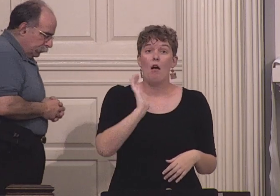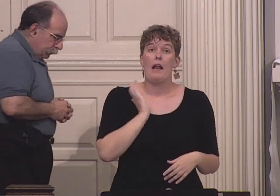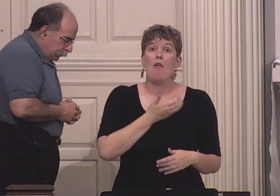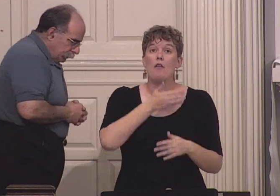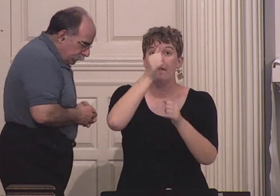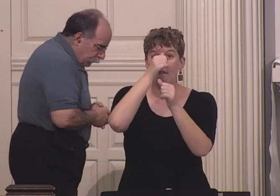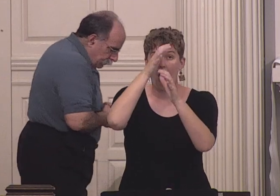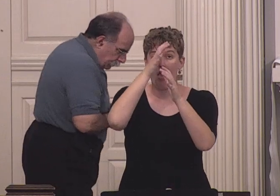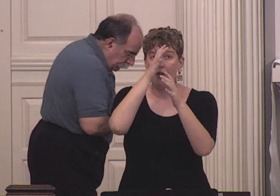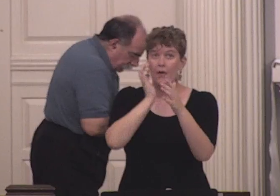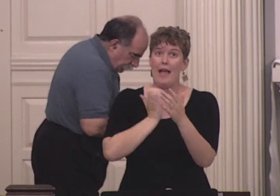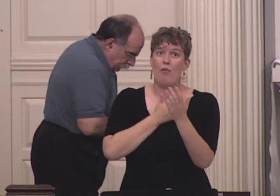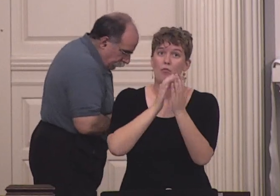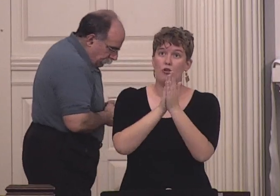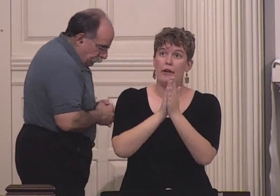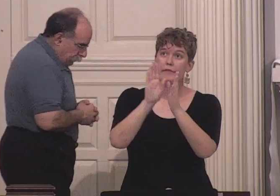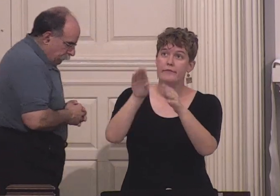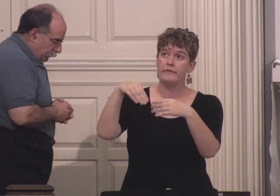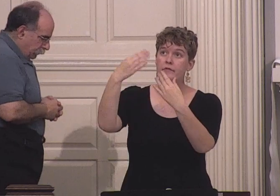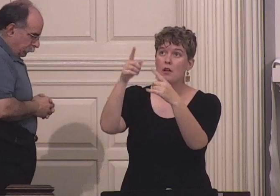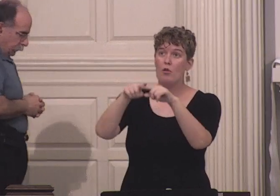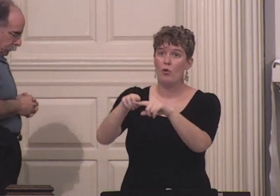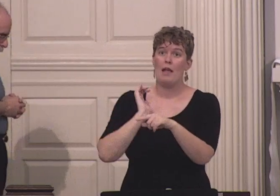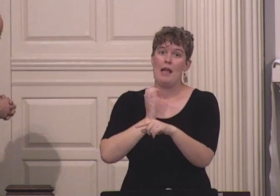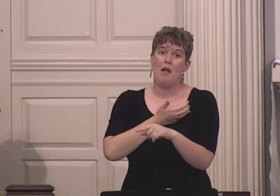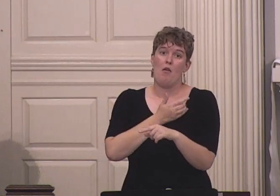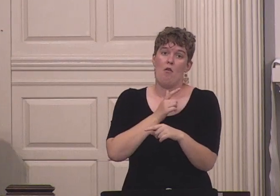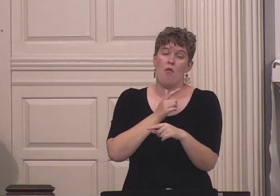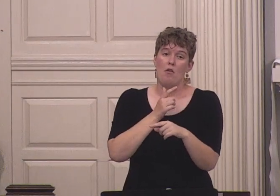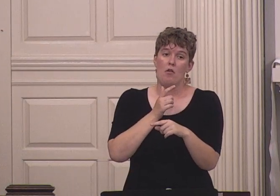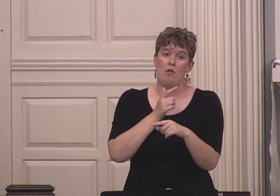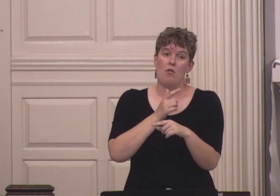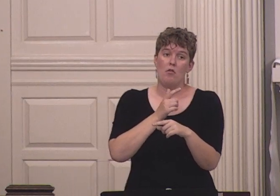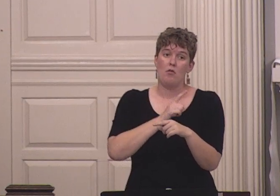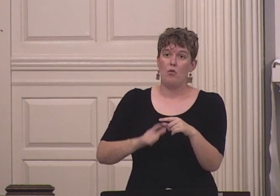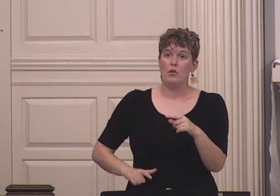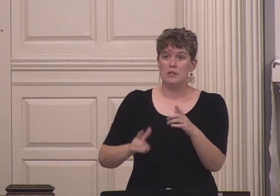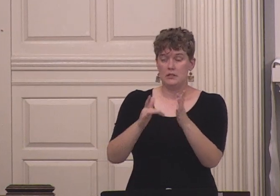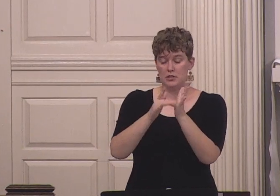you through your Son, Jesus Christ. We make this prayer through Christ our Lord.